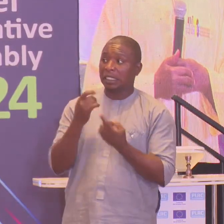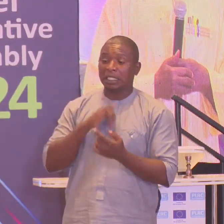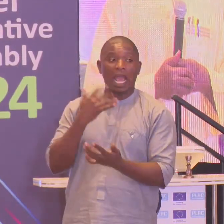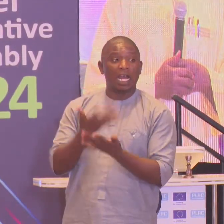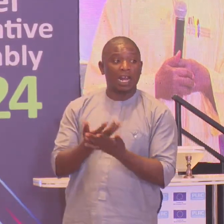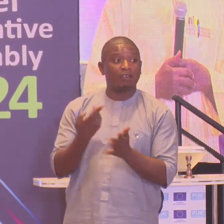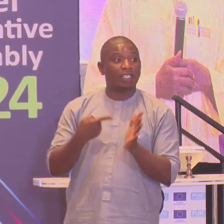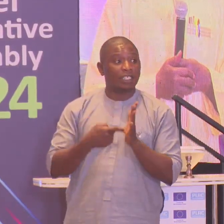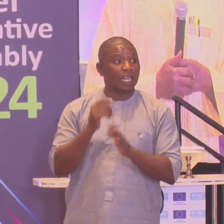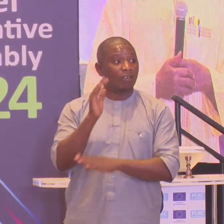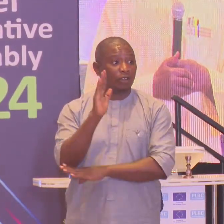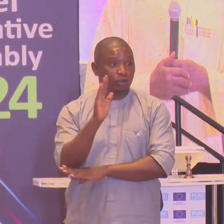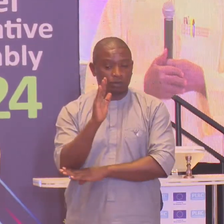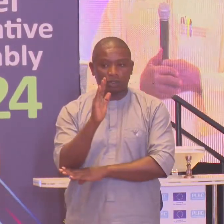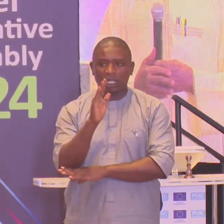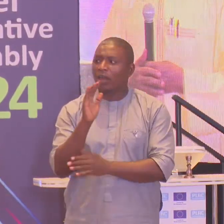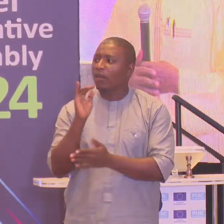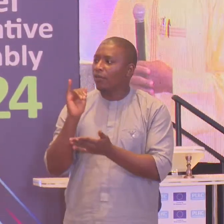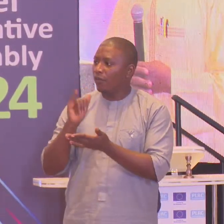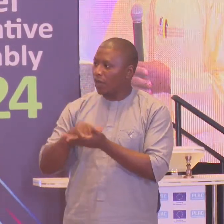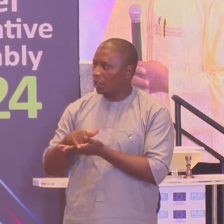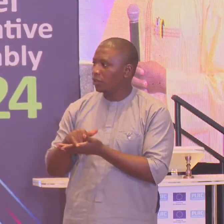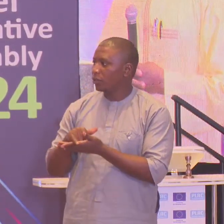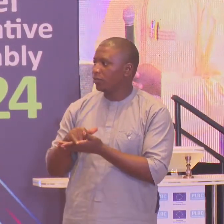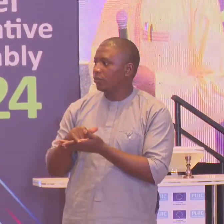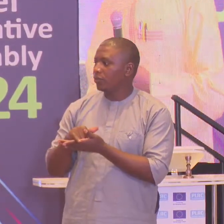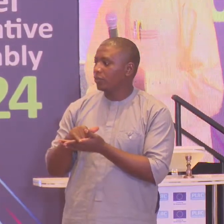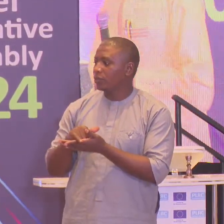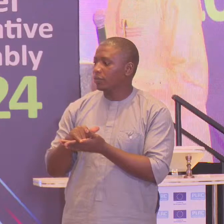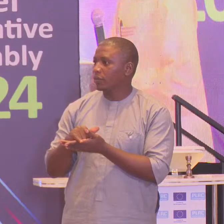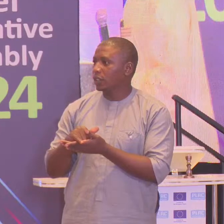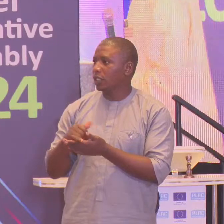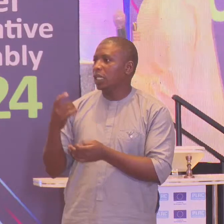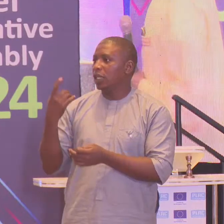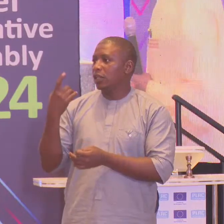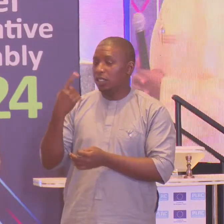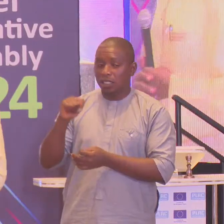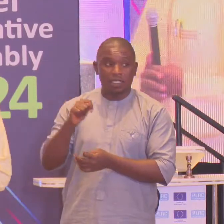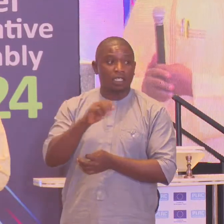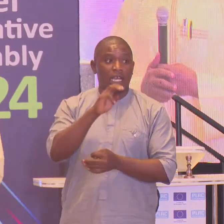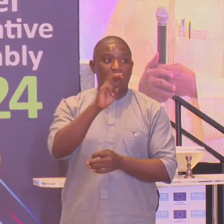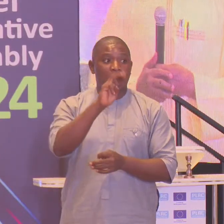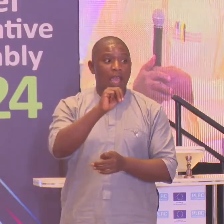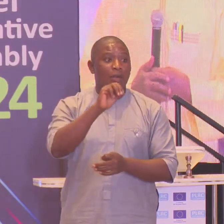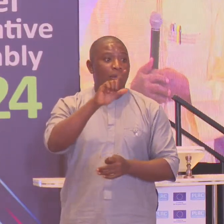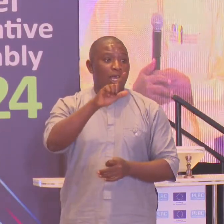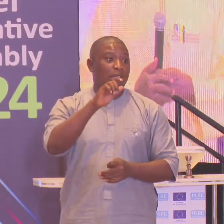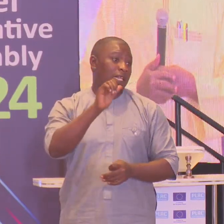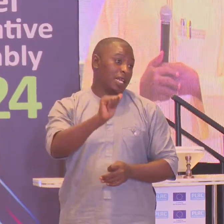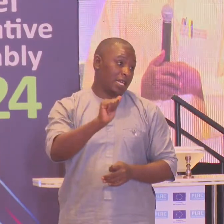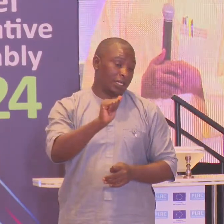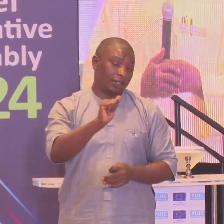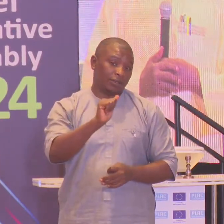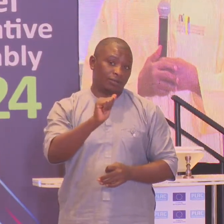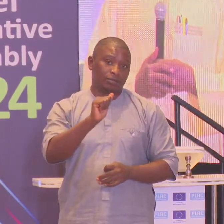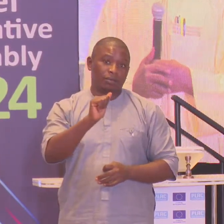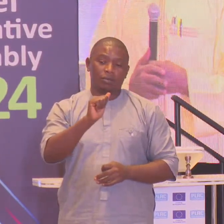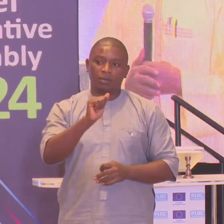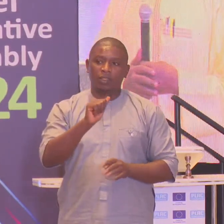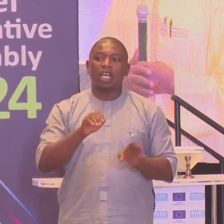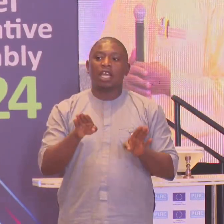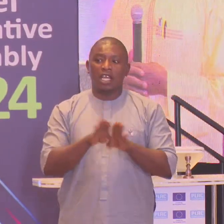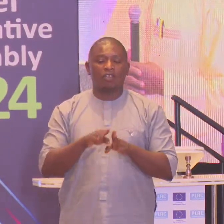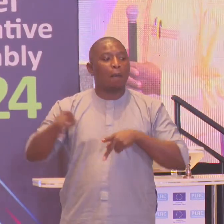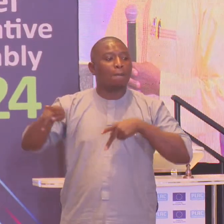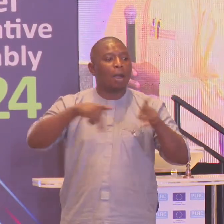afternoon, that the modern legislative assembly even perform